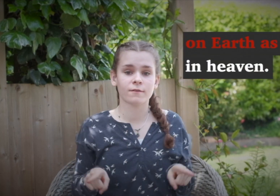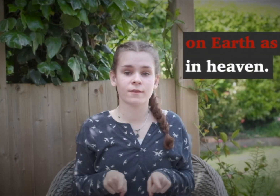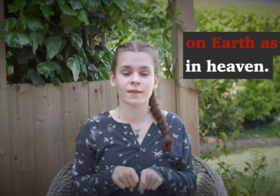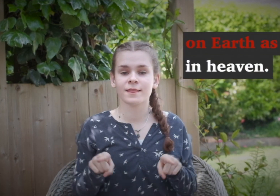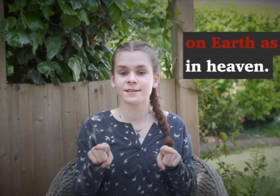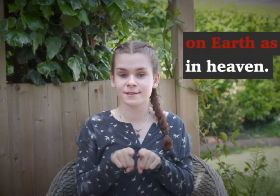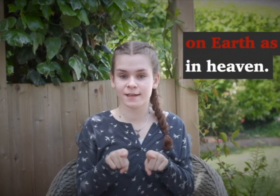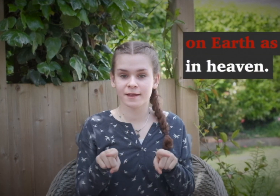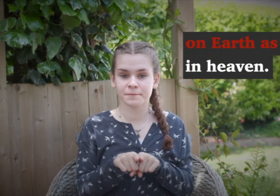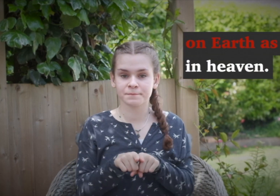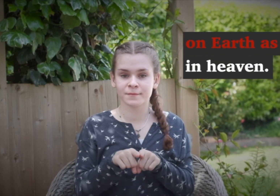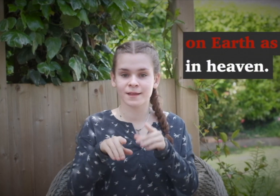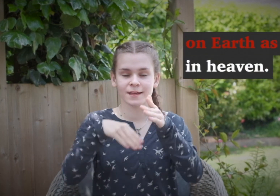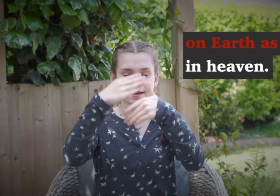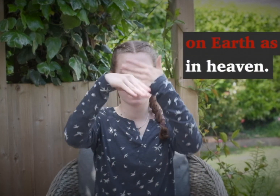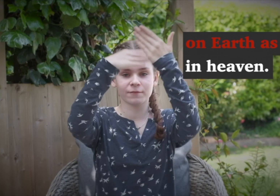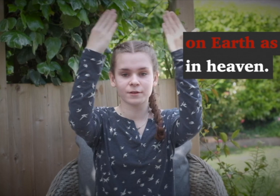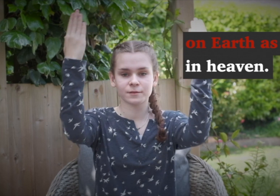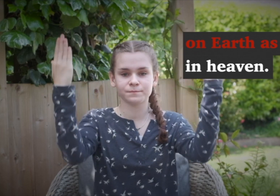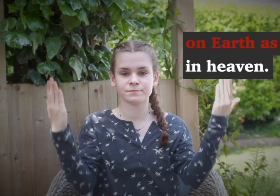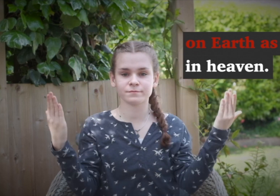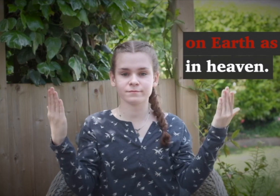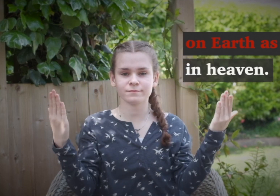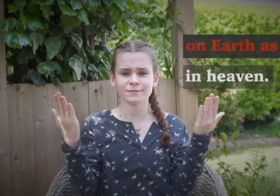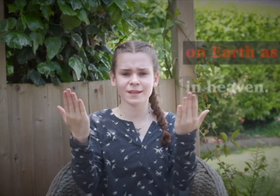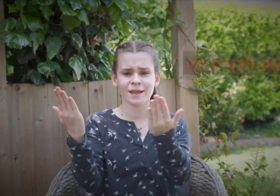earth as in heaven.